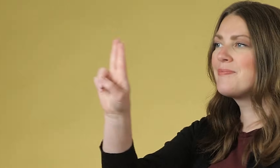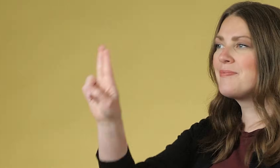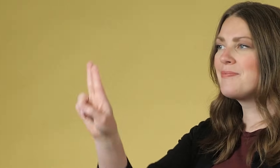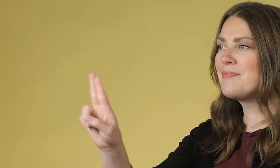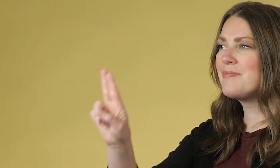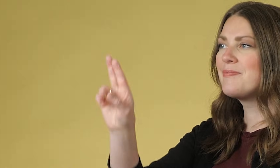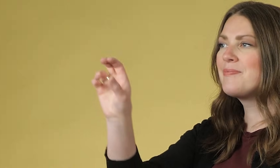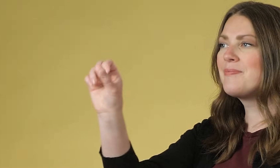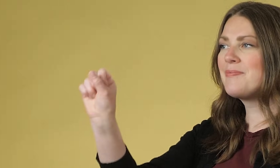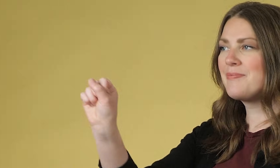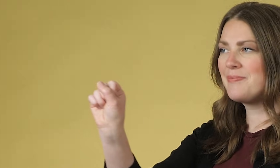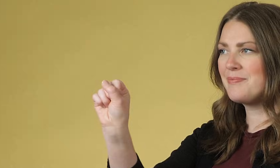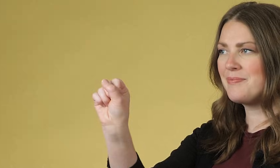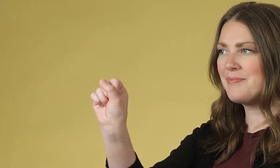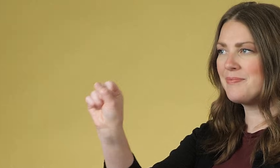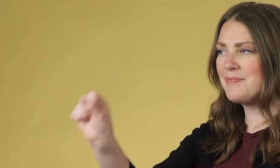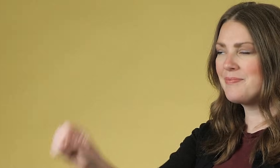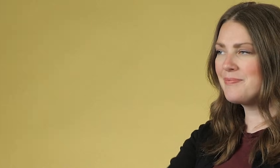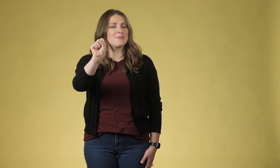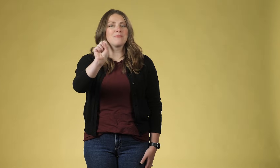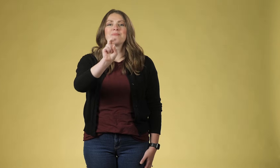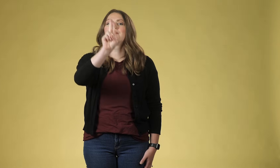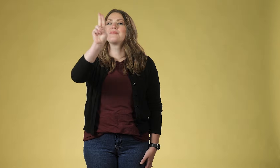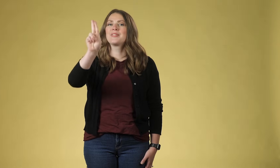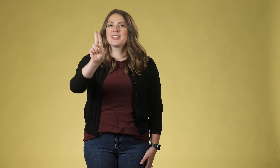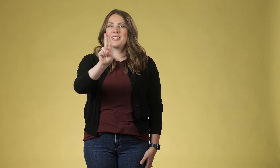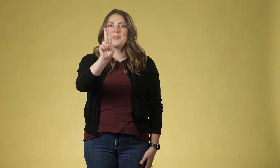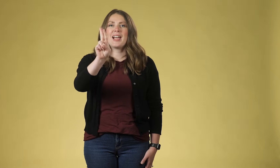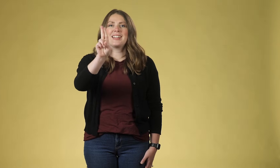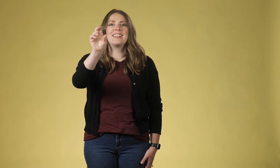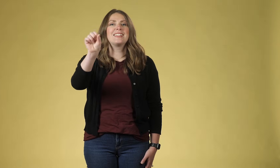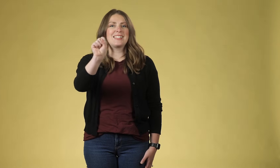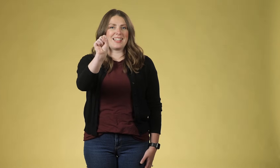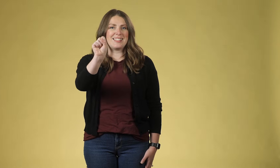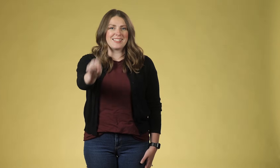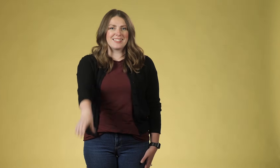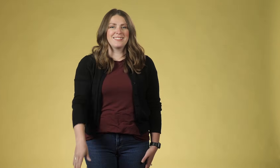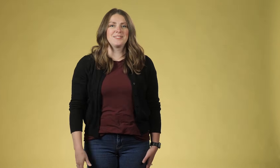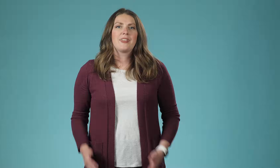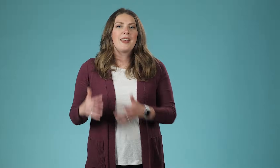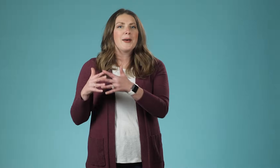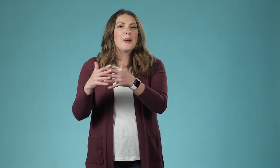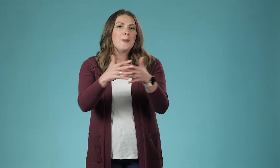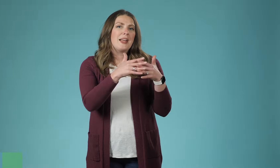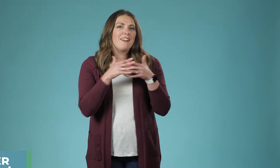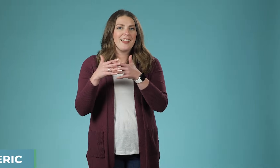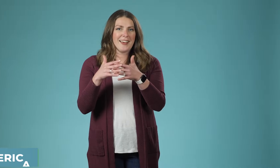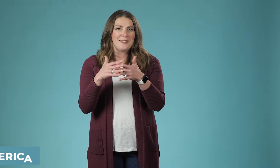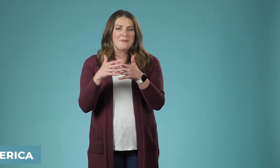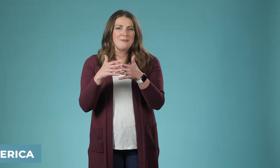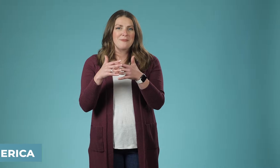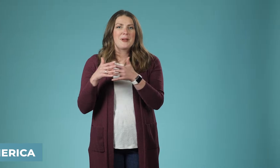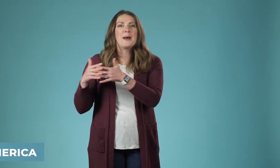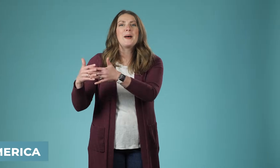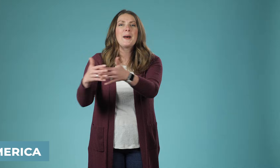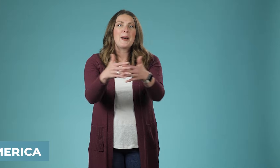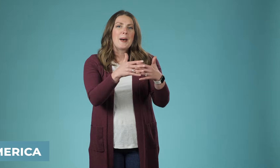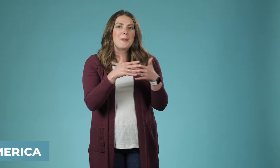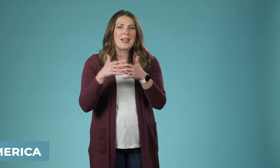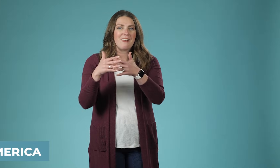representing U.S., United States. United States. America.